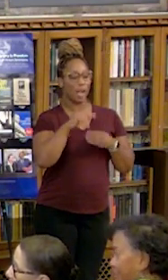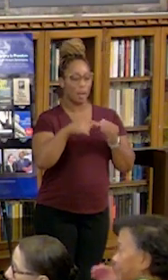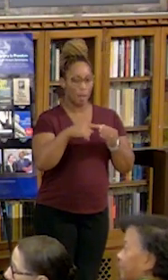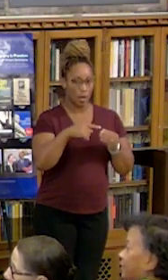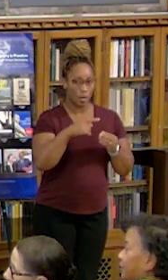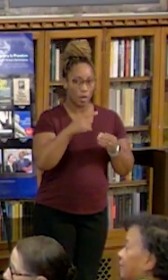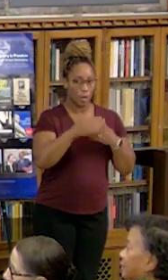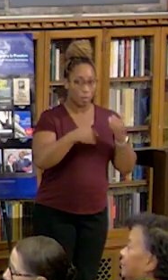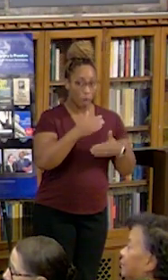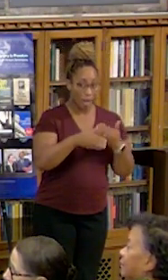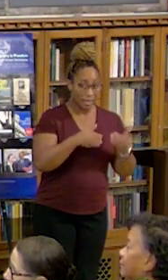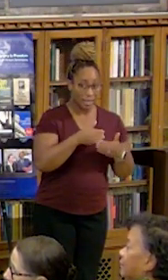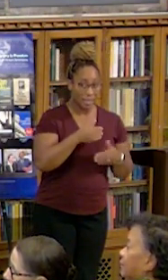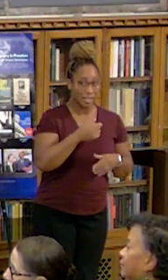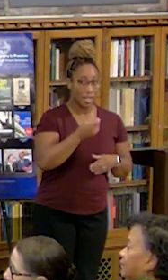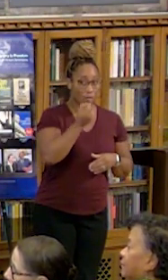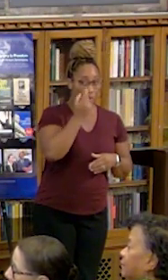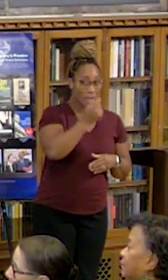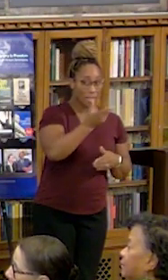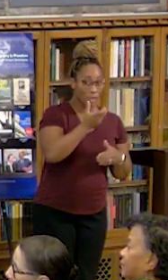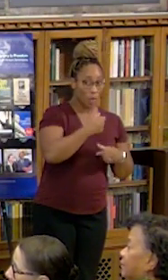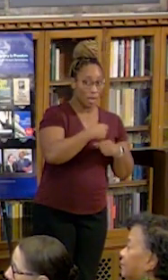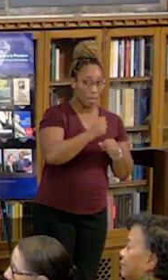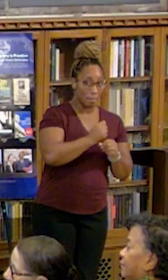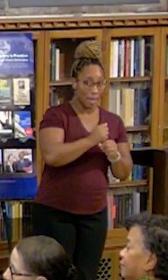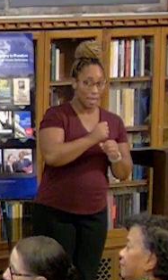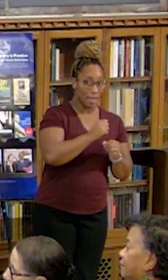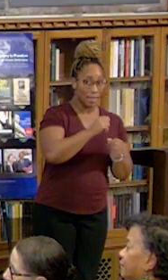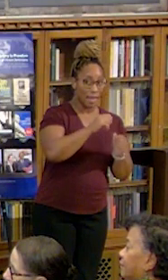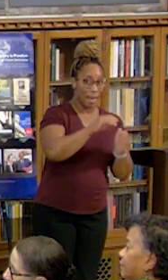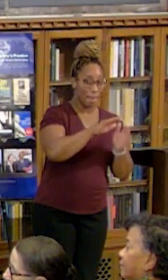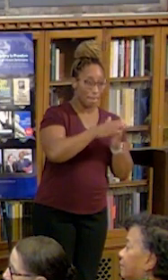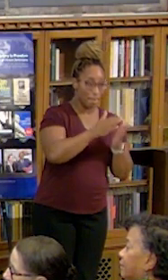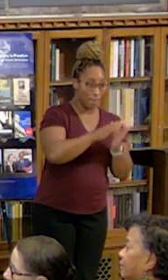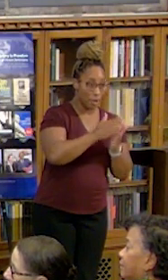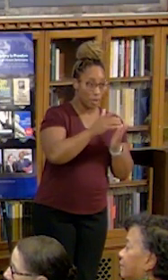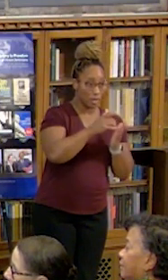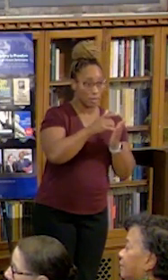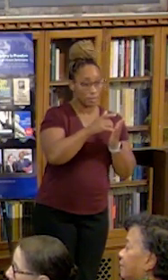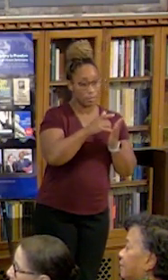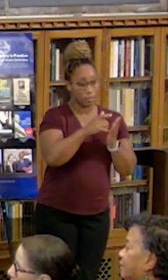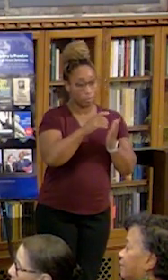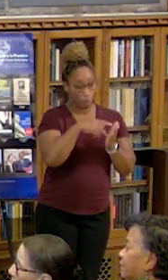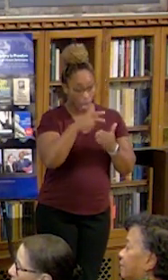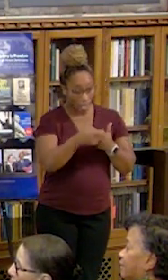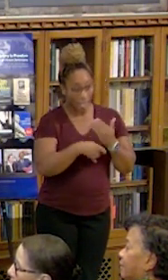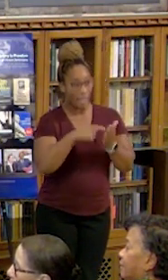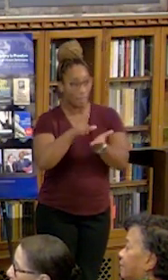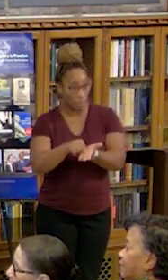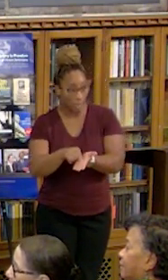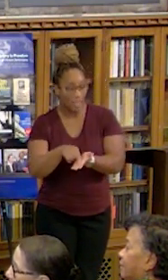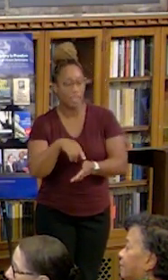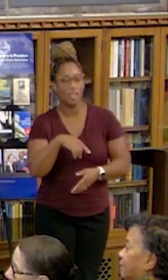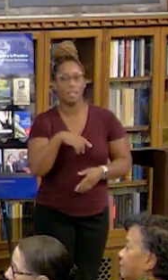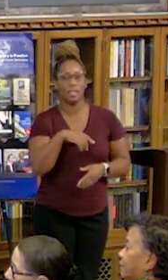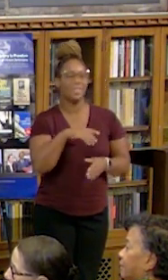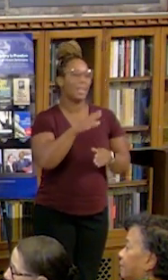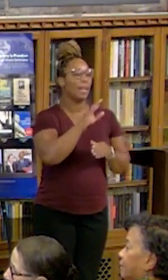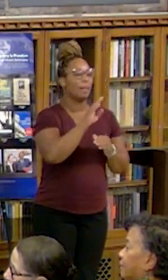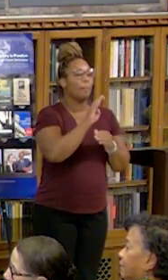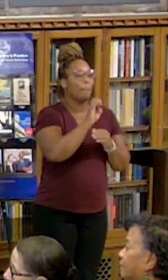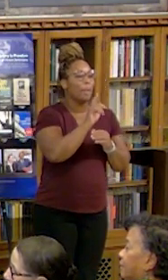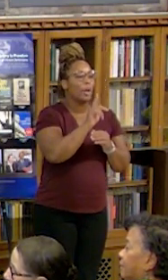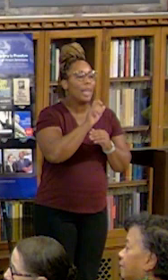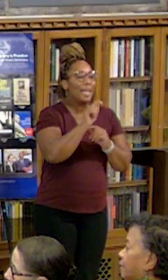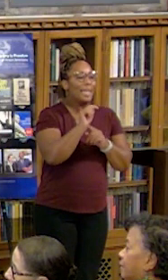from realizing you wanted to make this a book length project to getting it into print and I'm thinking about let's